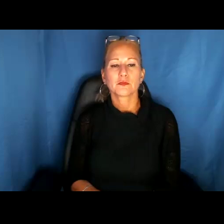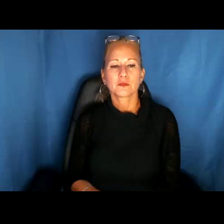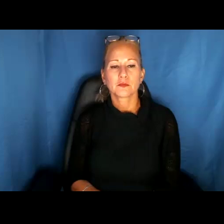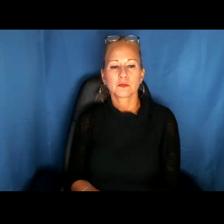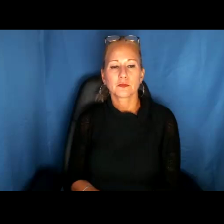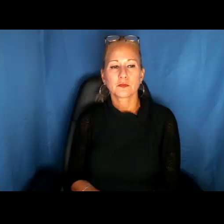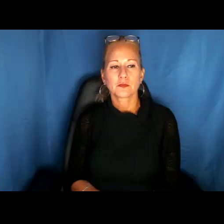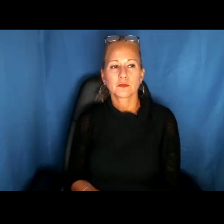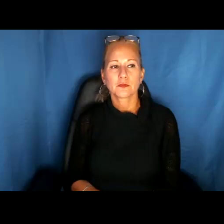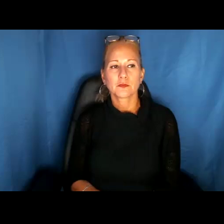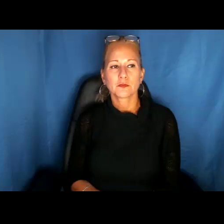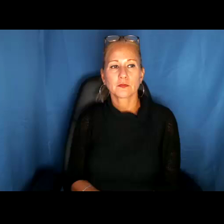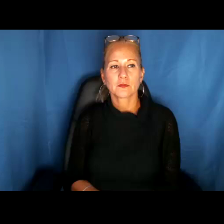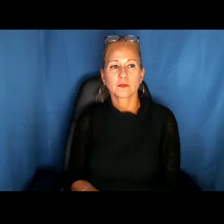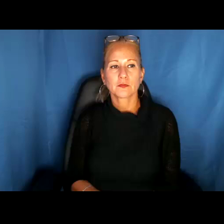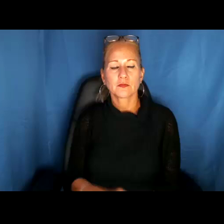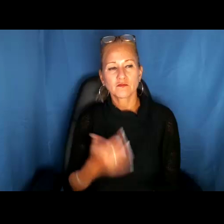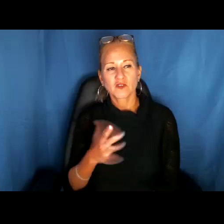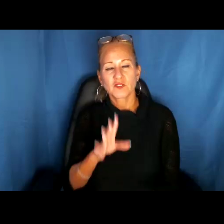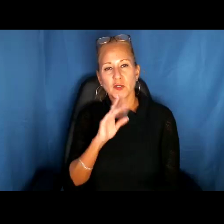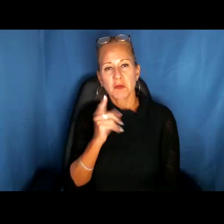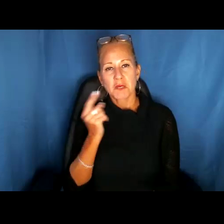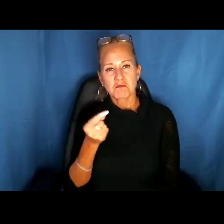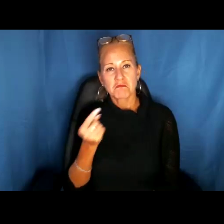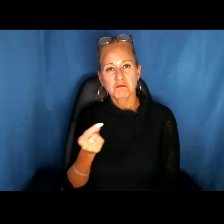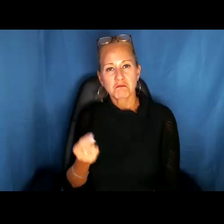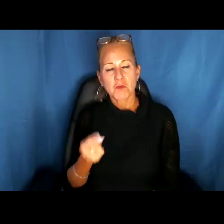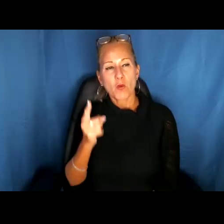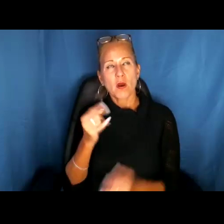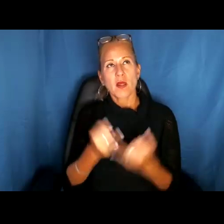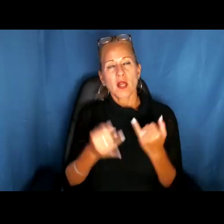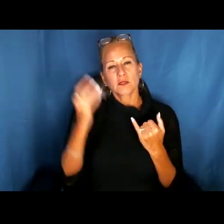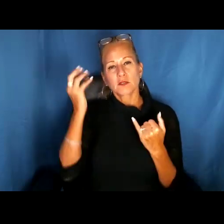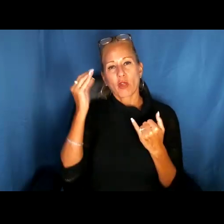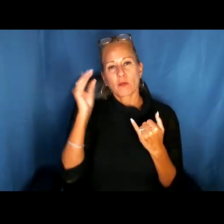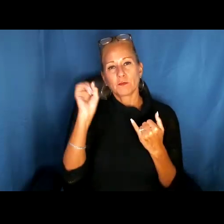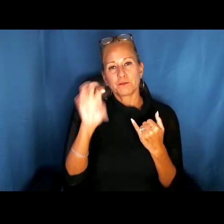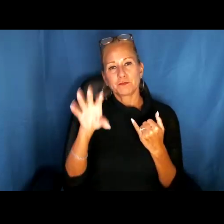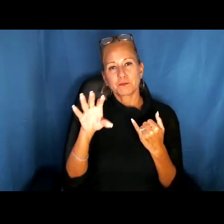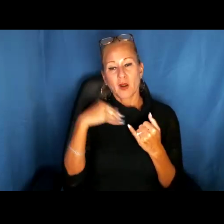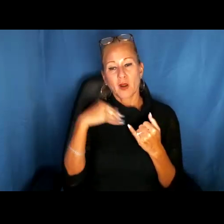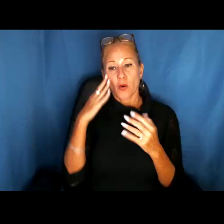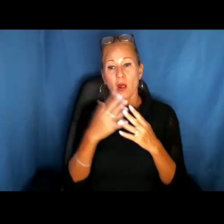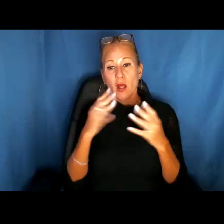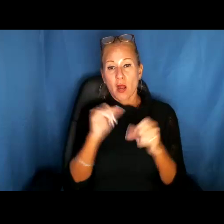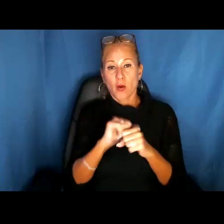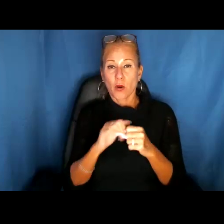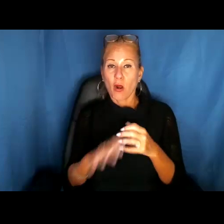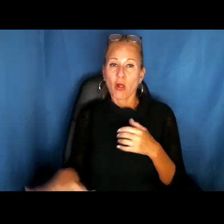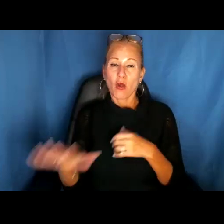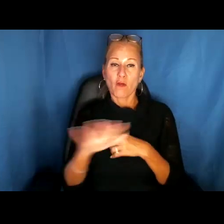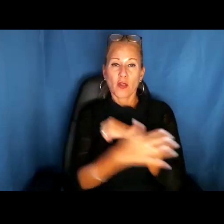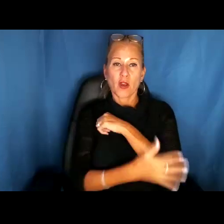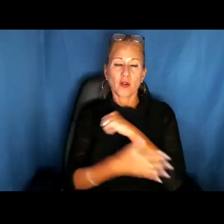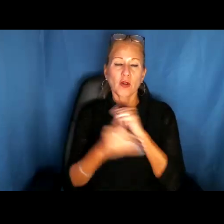All right, so I already talked about that. And then one last thought. I know there's a lot of work across our country with charting